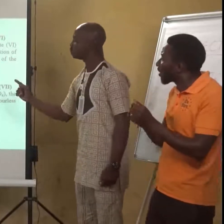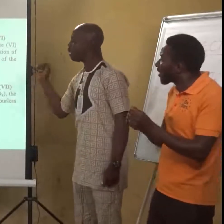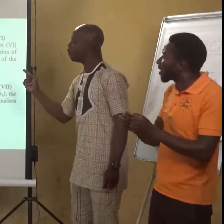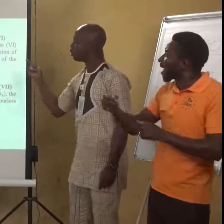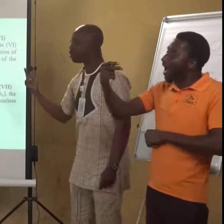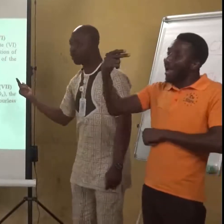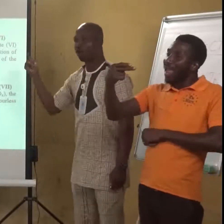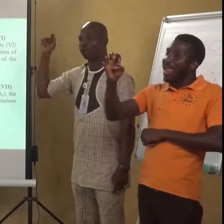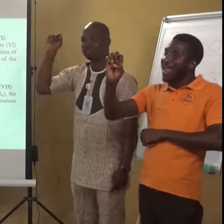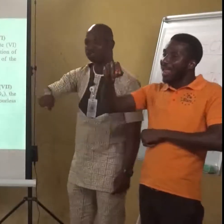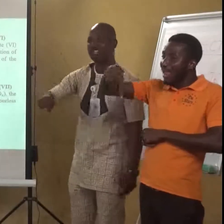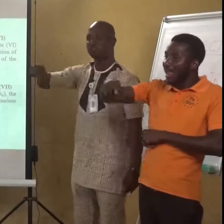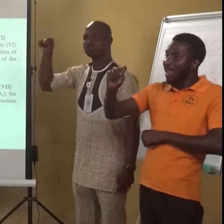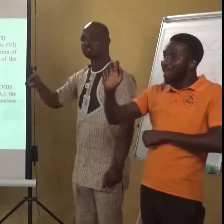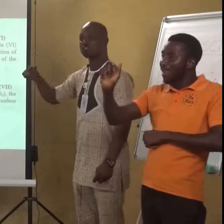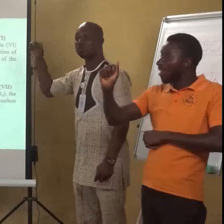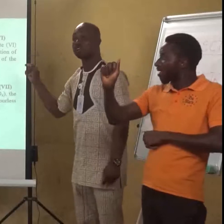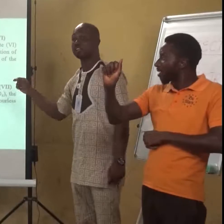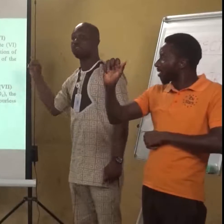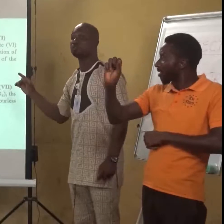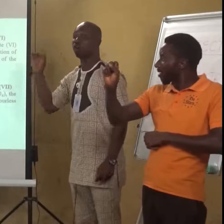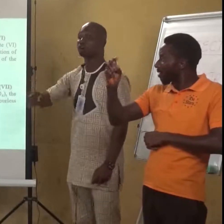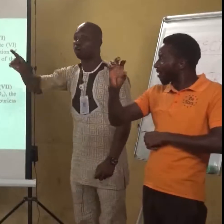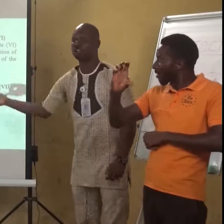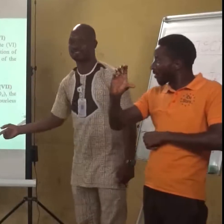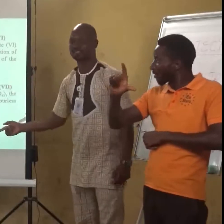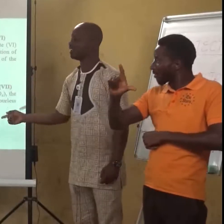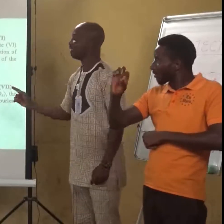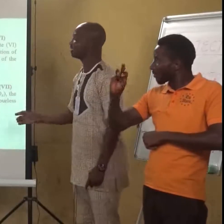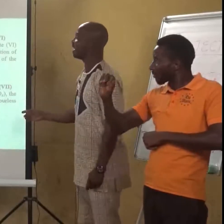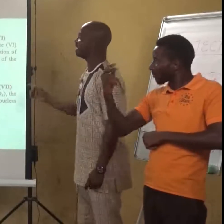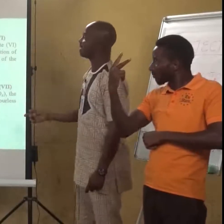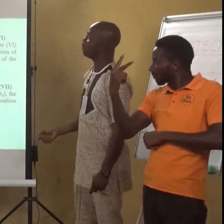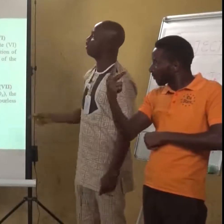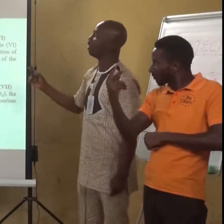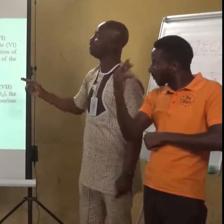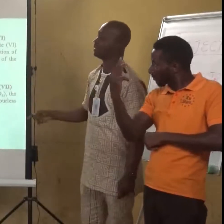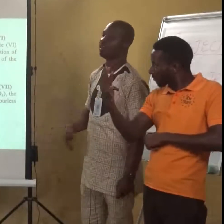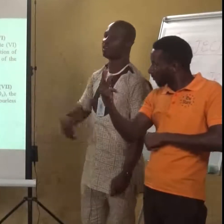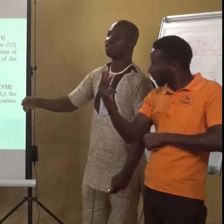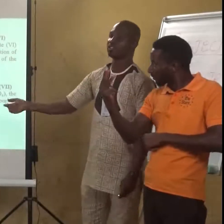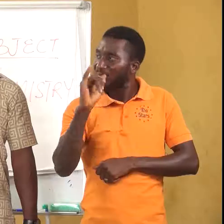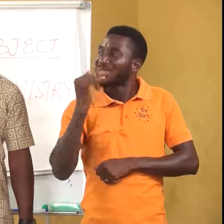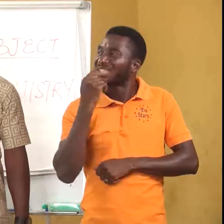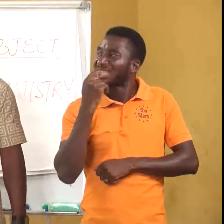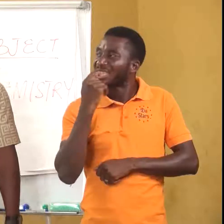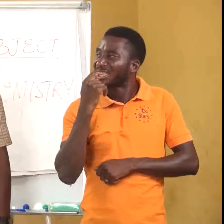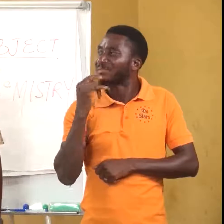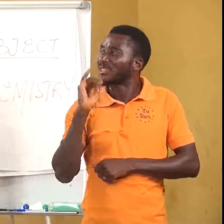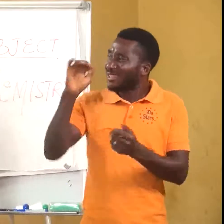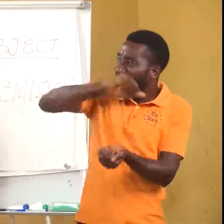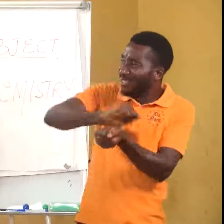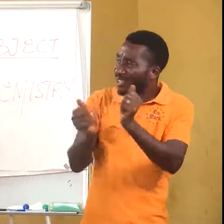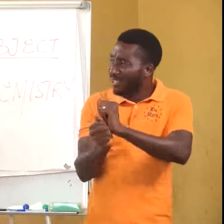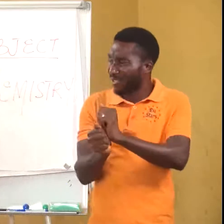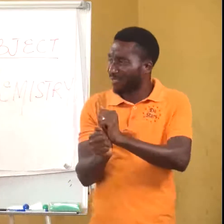the purple color of the potassium tetraoxomanganate 7 turn colorless is an example of a reducing agent. There